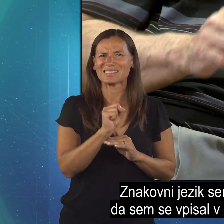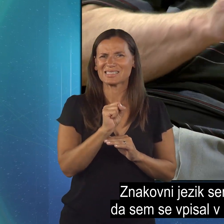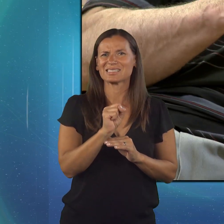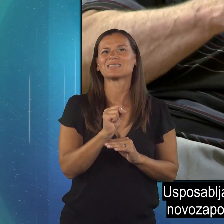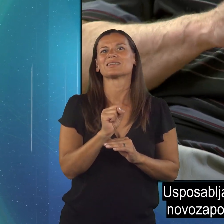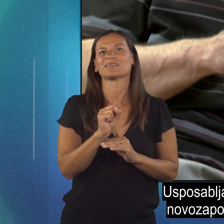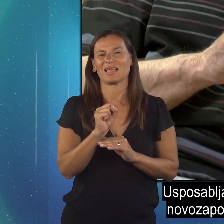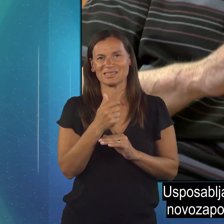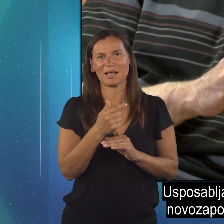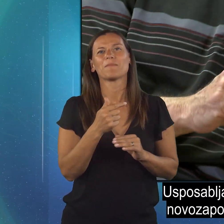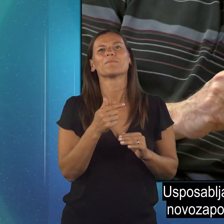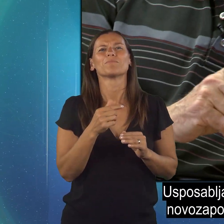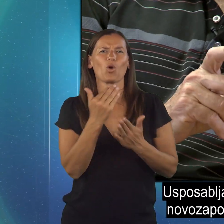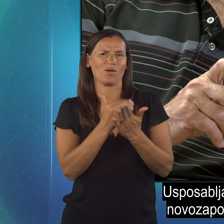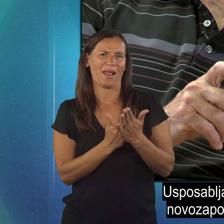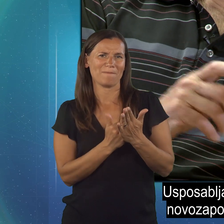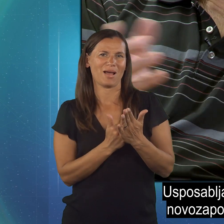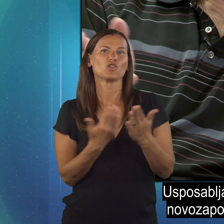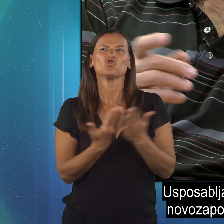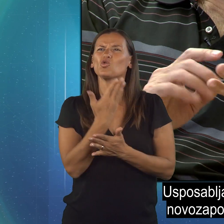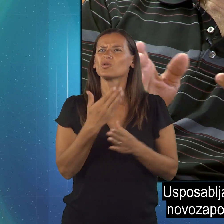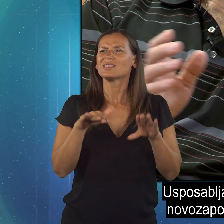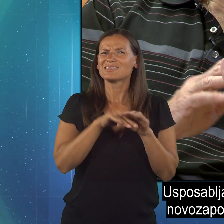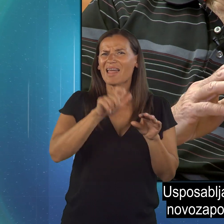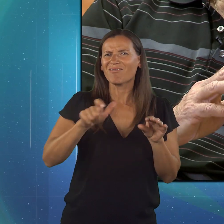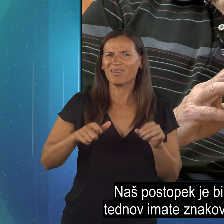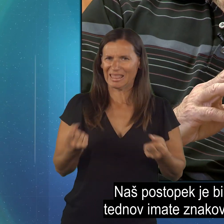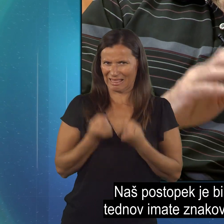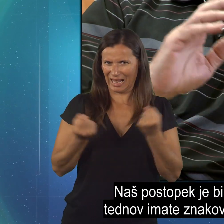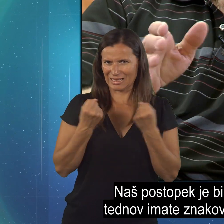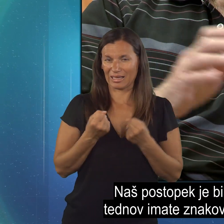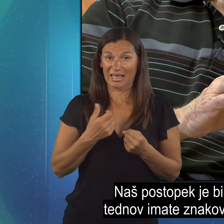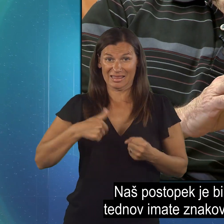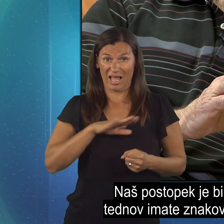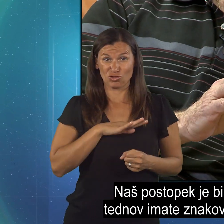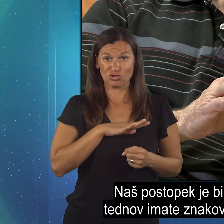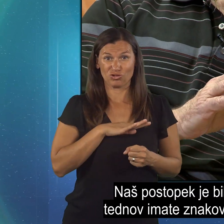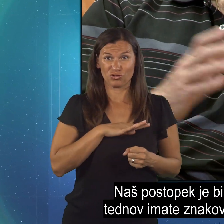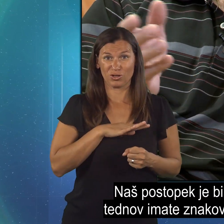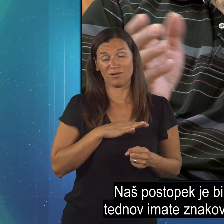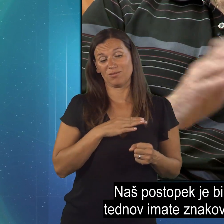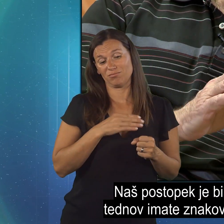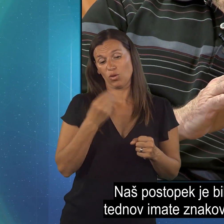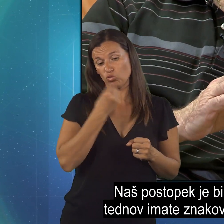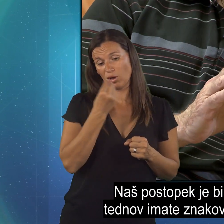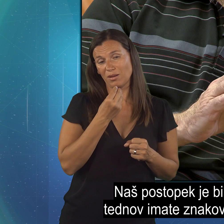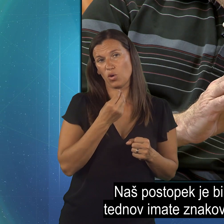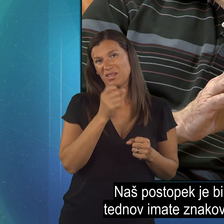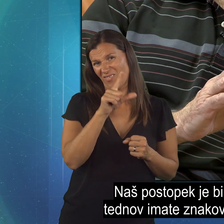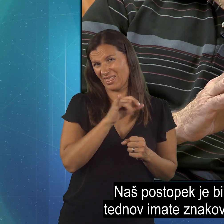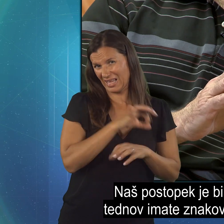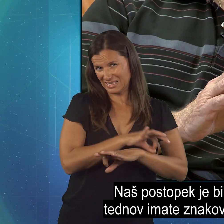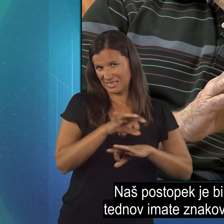program, N-E-S-T, New Staff Training. And so our procedure was for 12